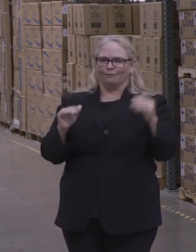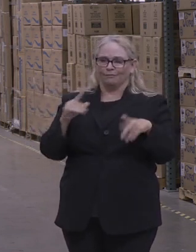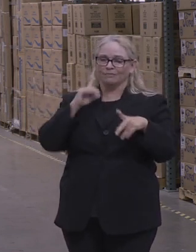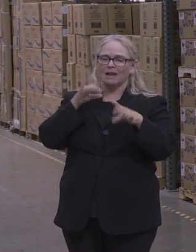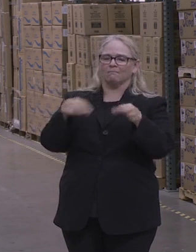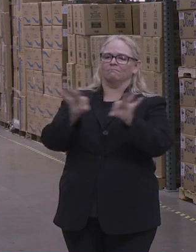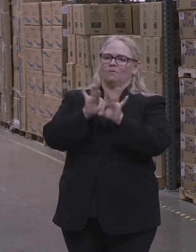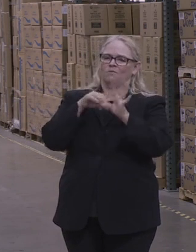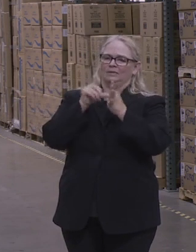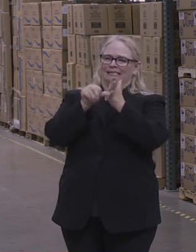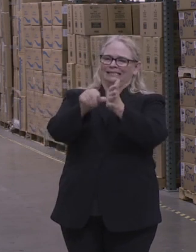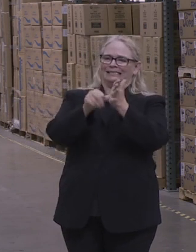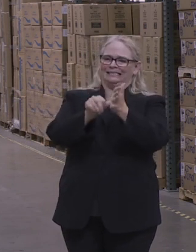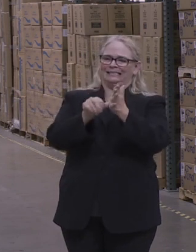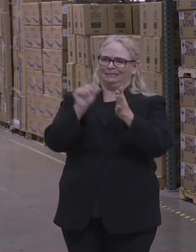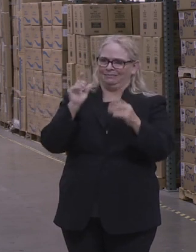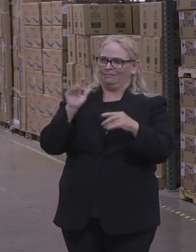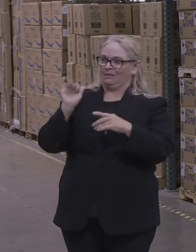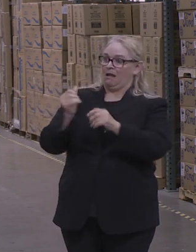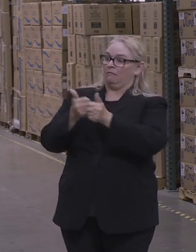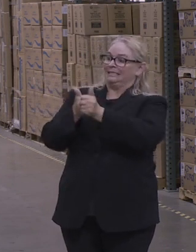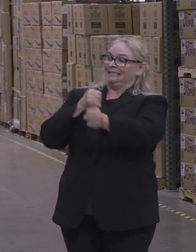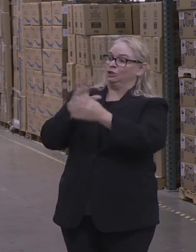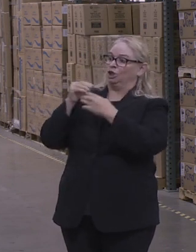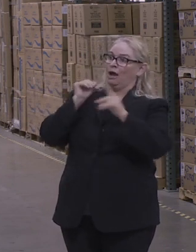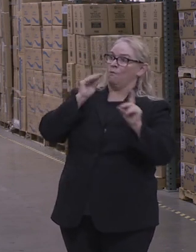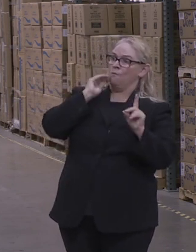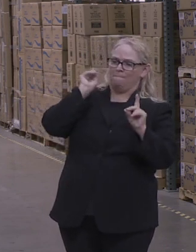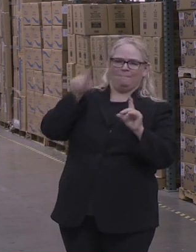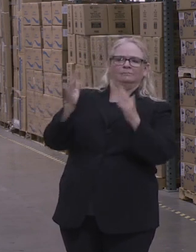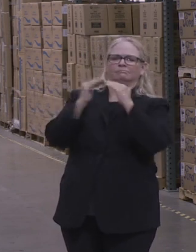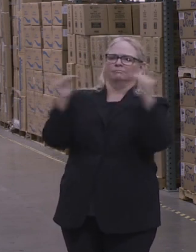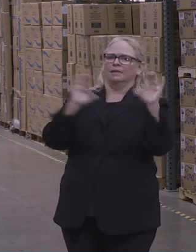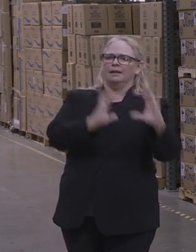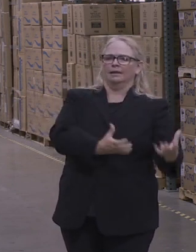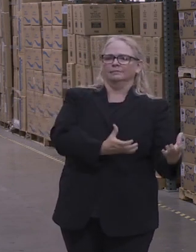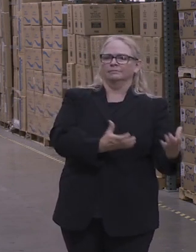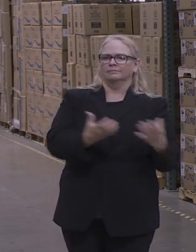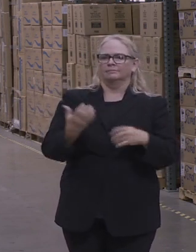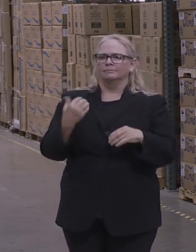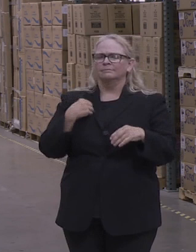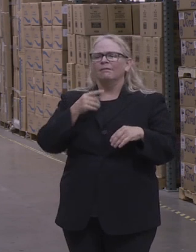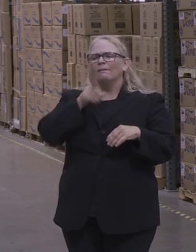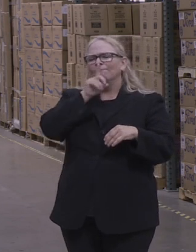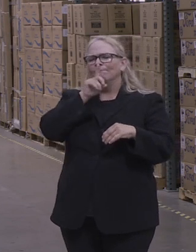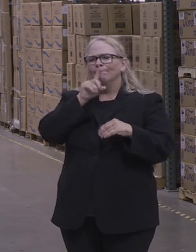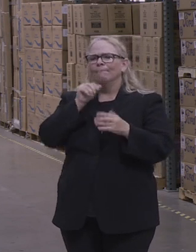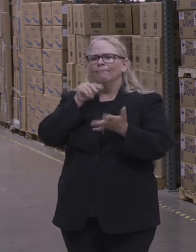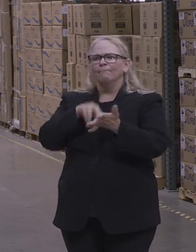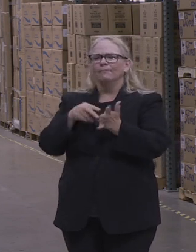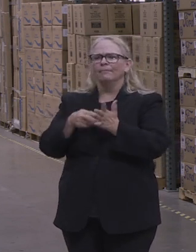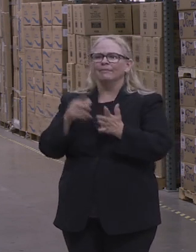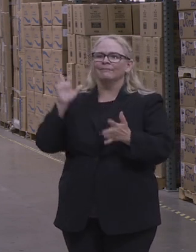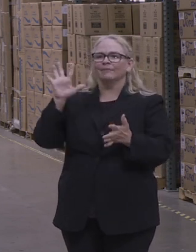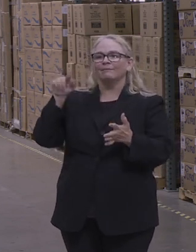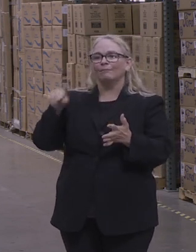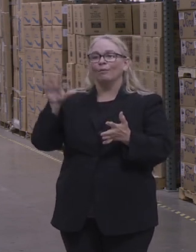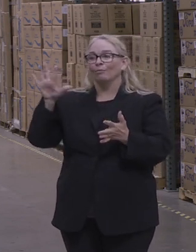not attach that as a statement to emphasize. We attached that to $5.3